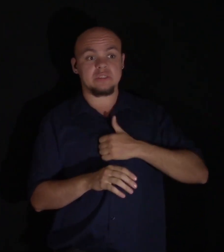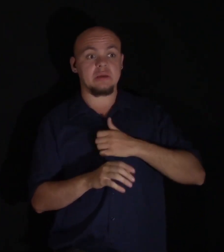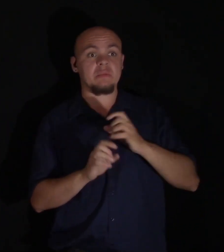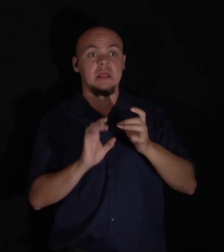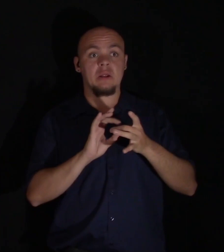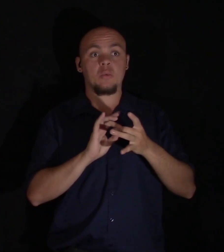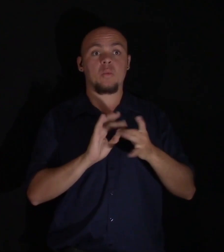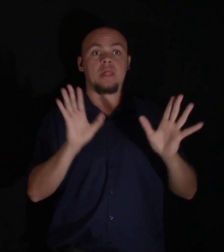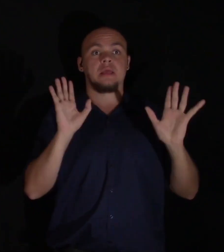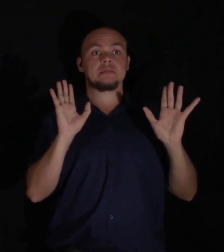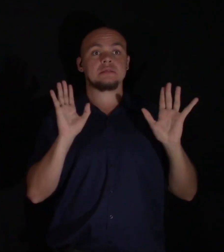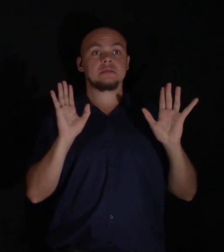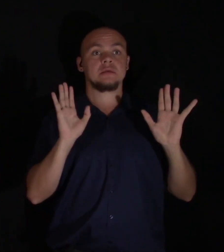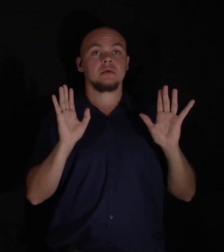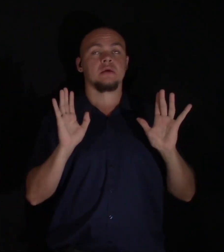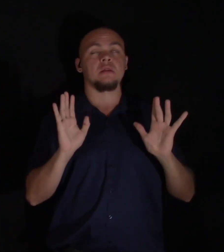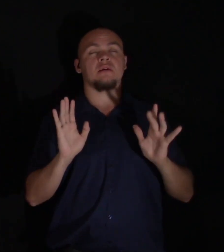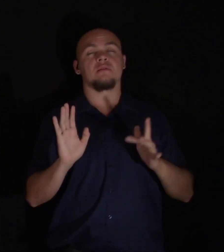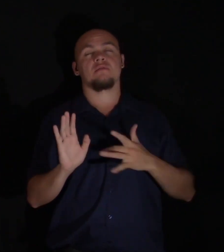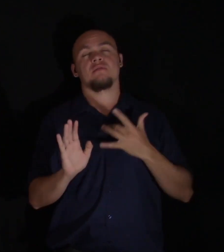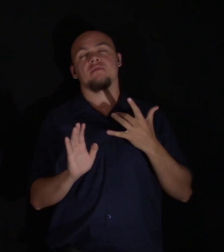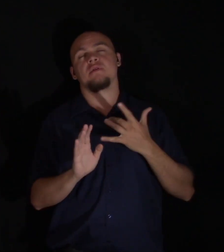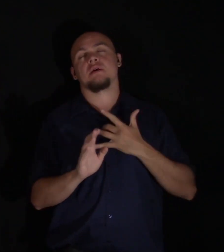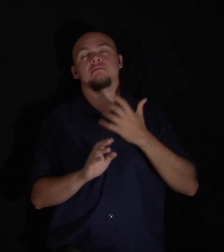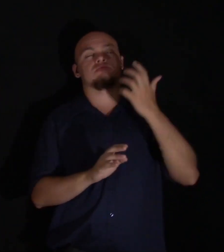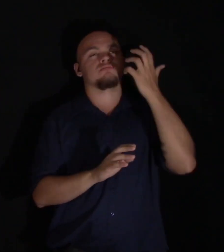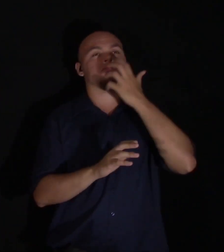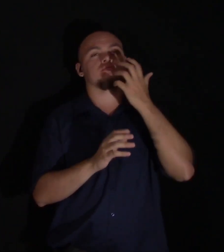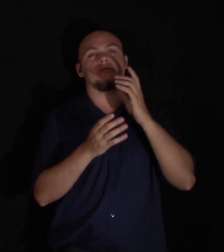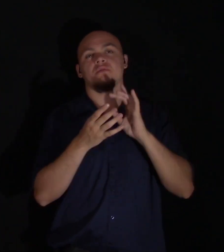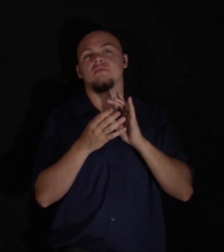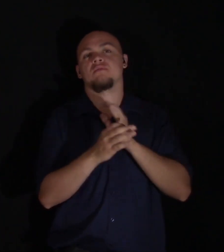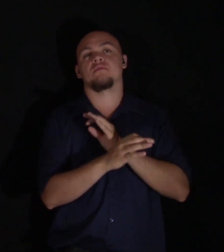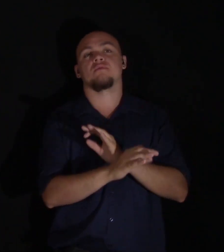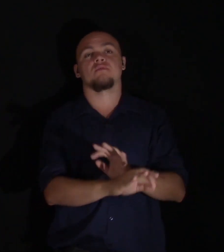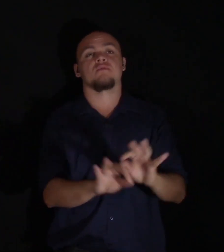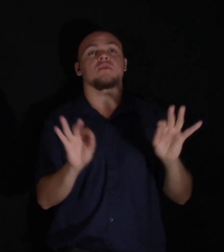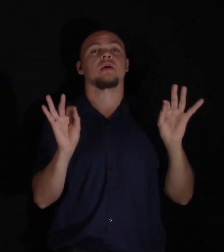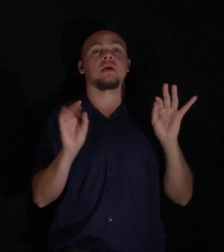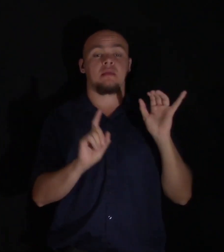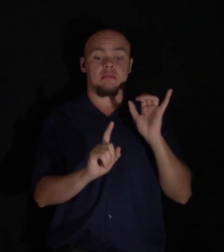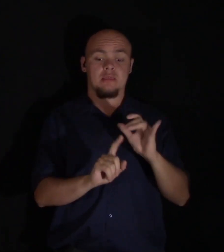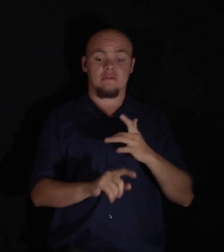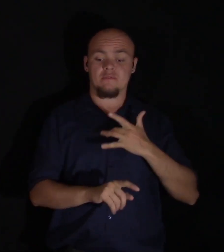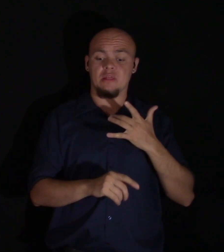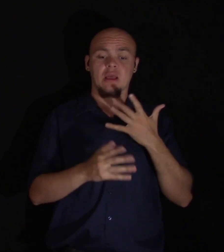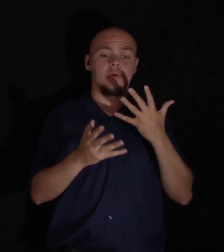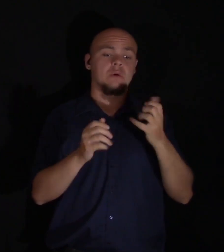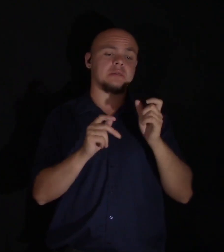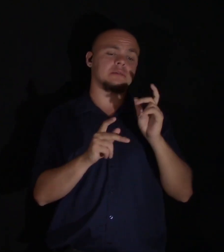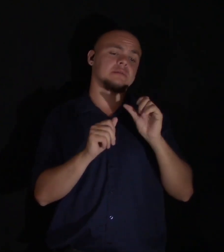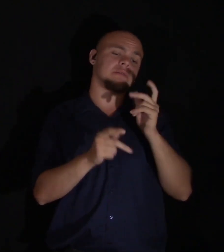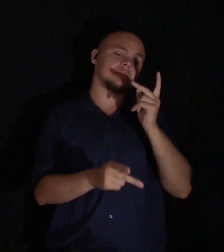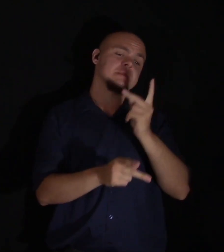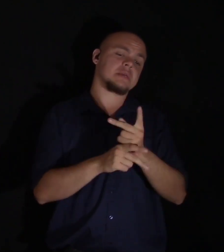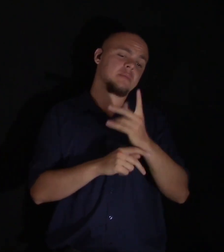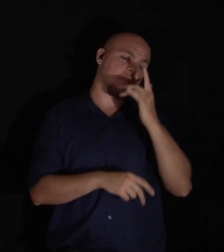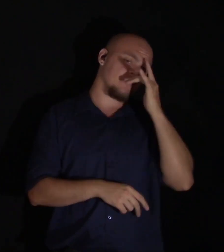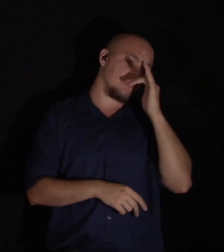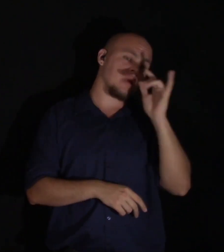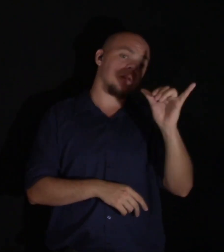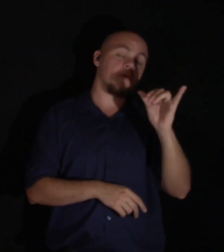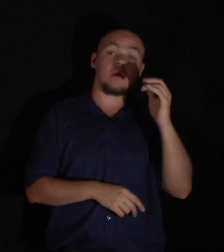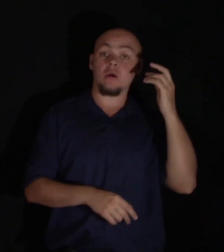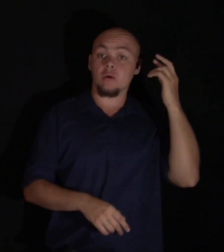it felt so free. I wanted this feeling to last forever. In that moment, I